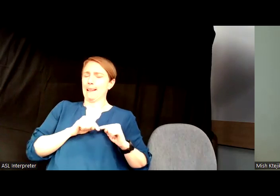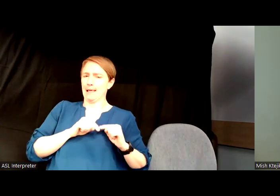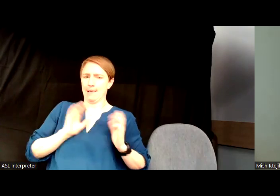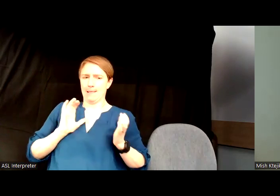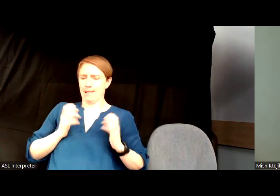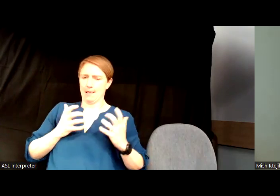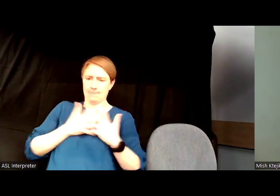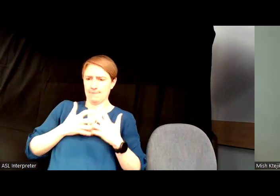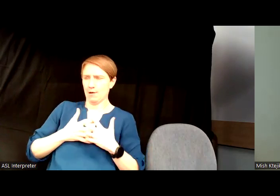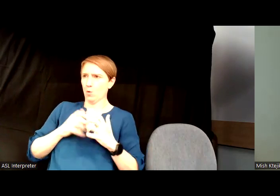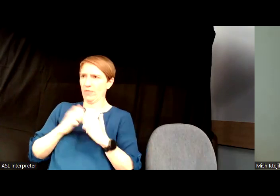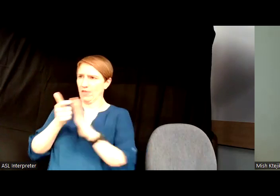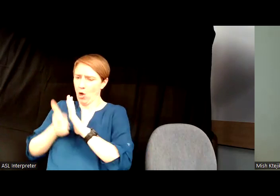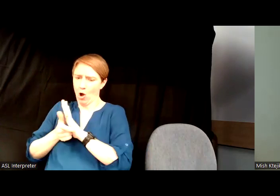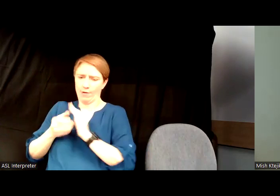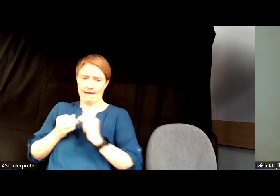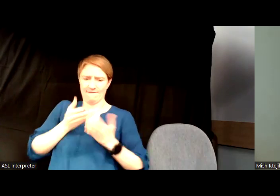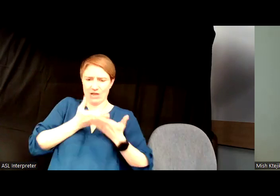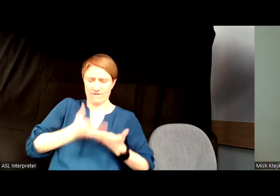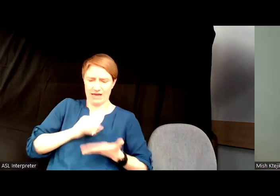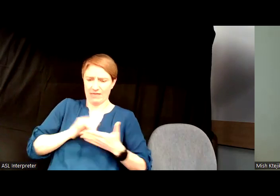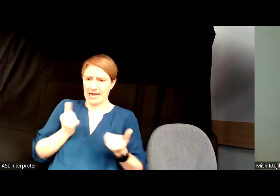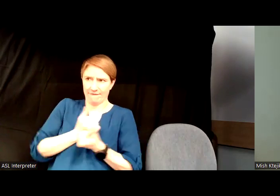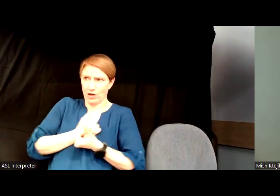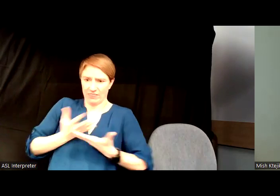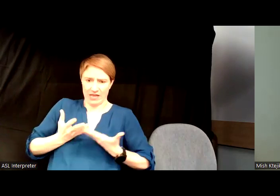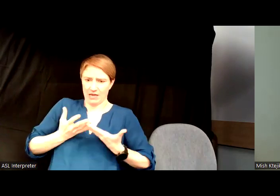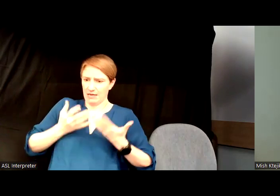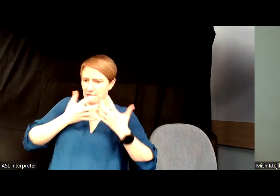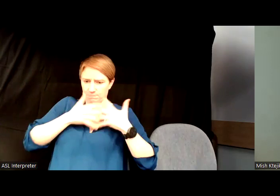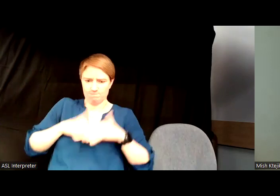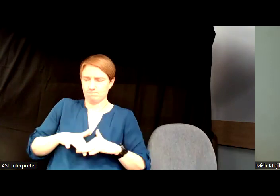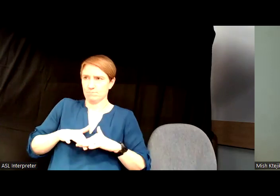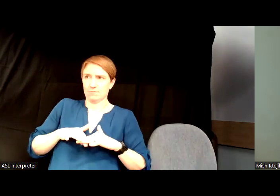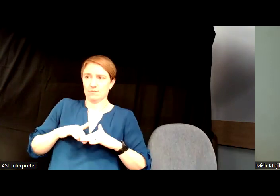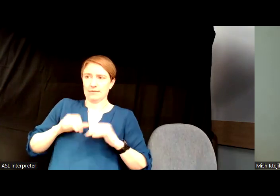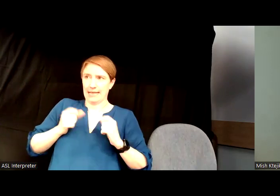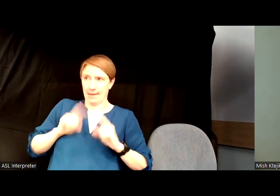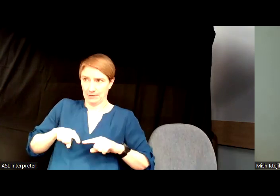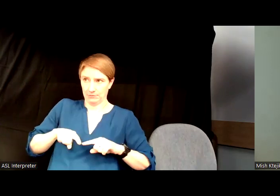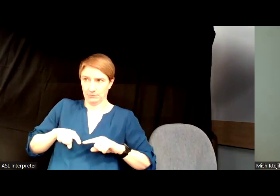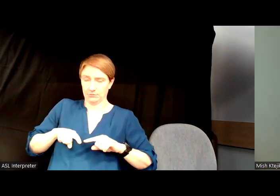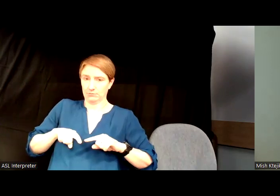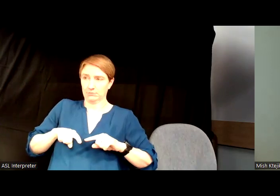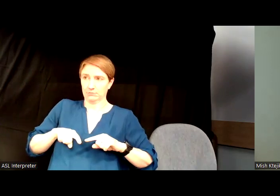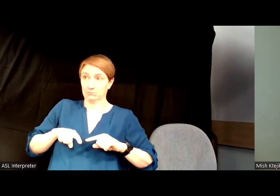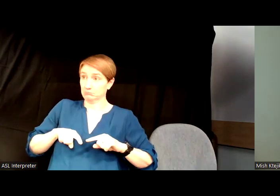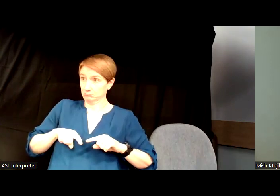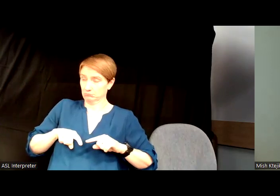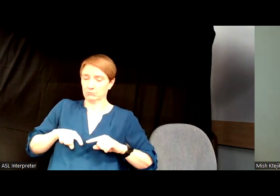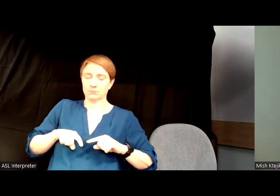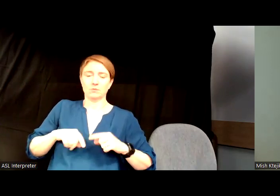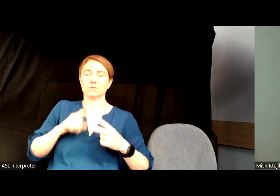with statute and verifying that everything is as it needs to be can happen.